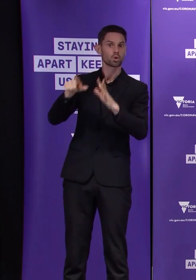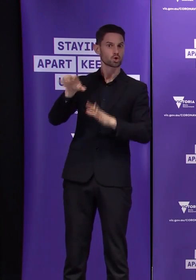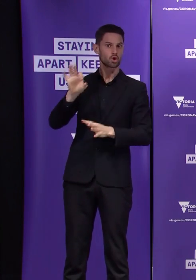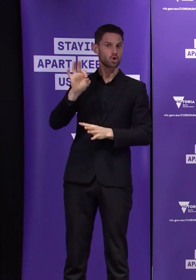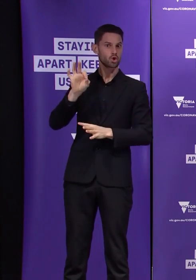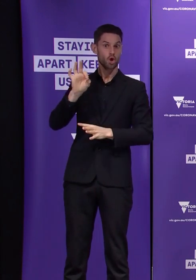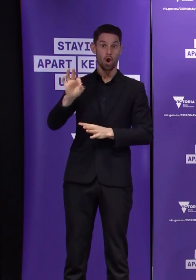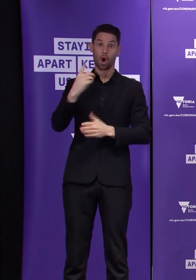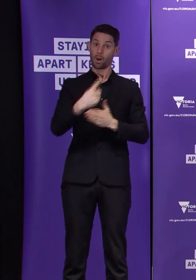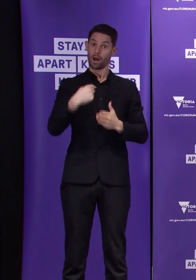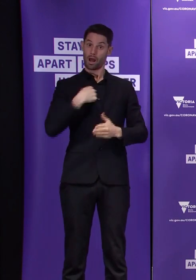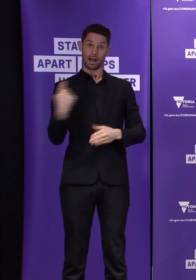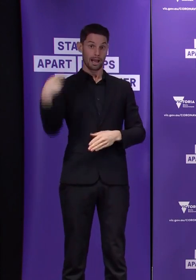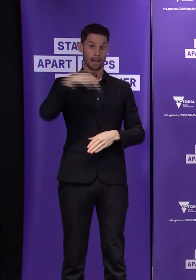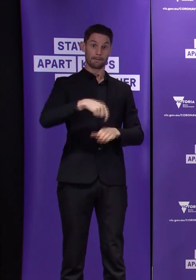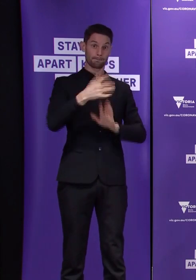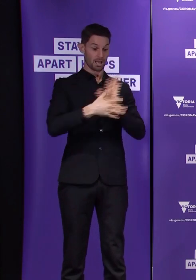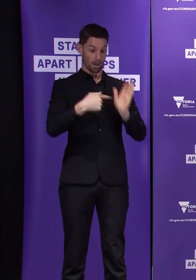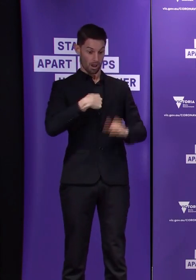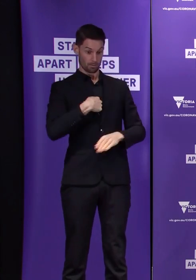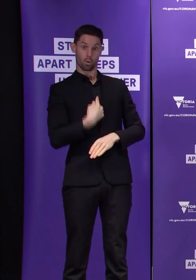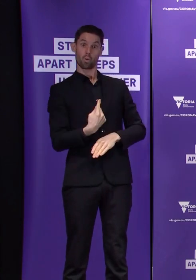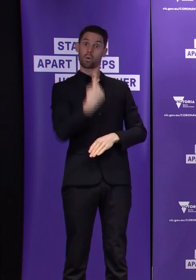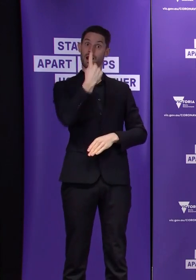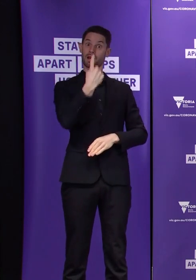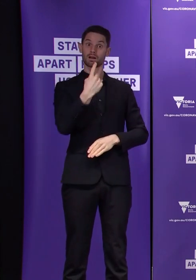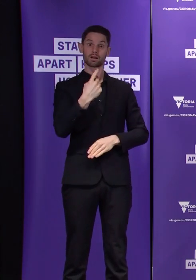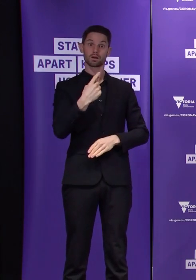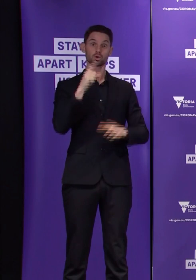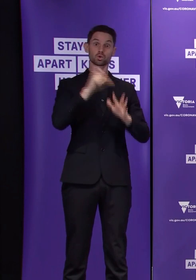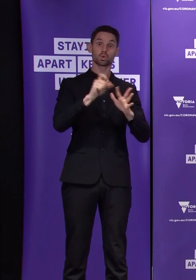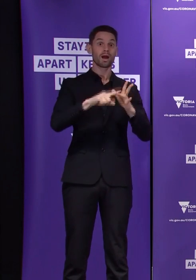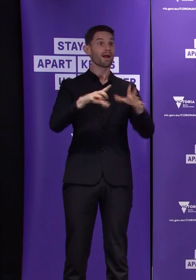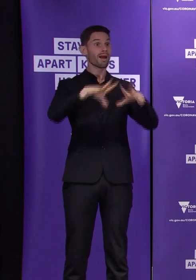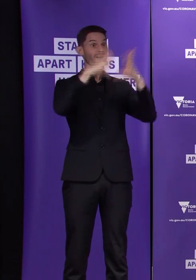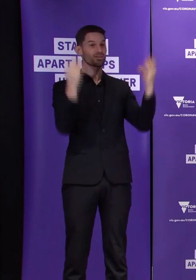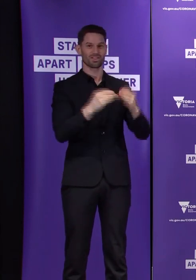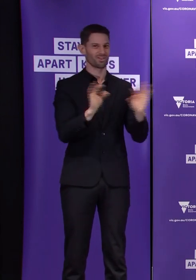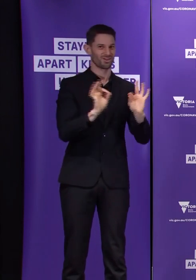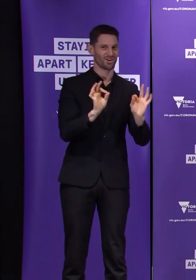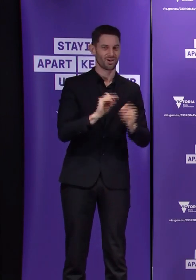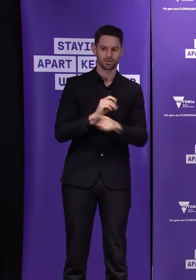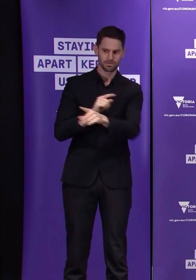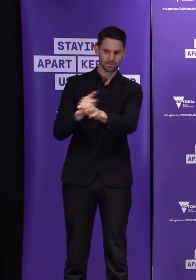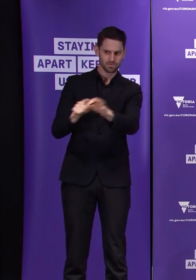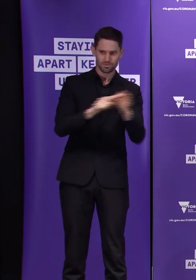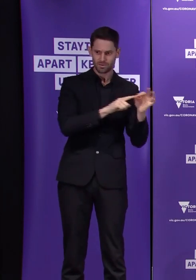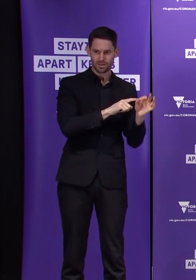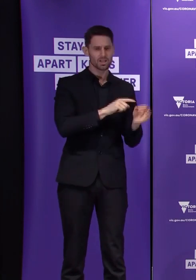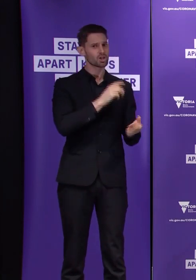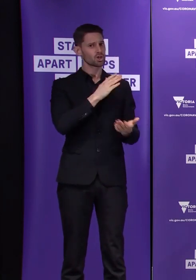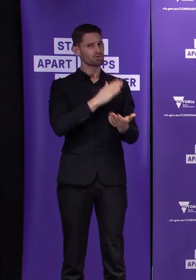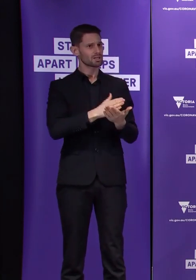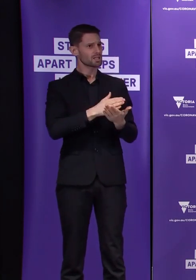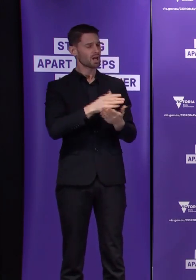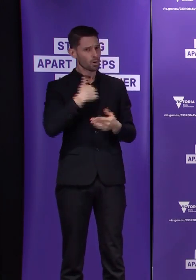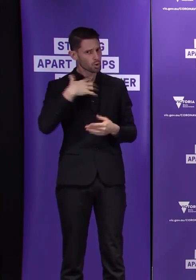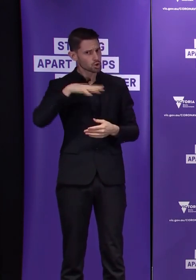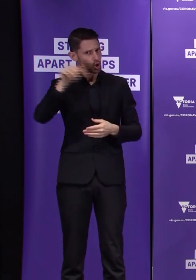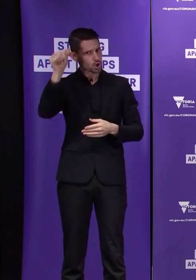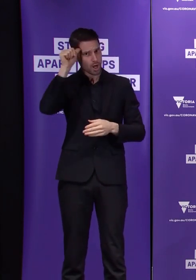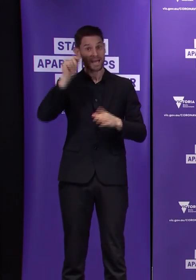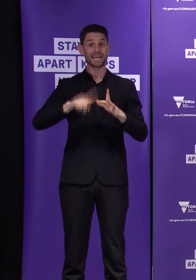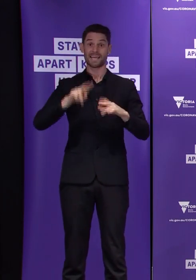As critically important as standing here is, Rachel. Apparently there's no requirement to notify your body corporate if you